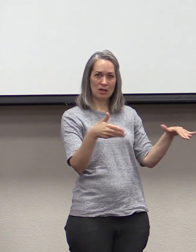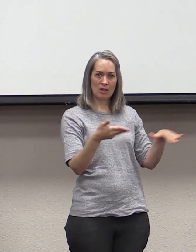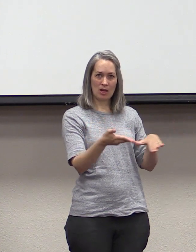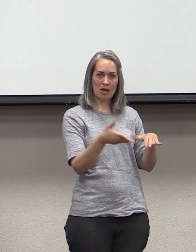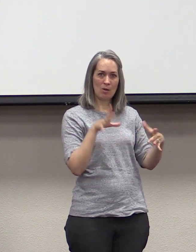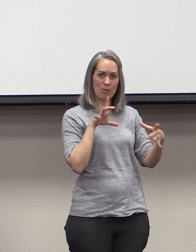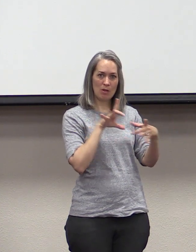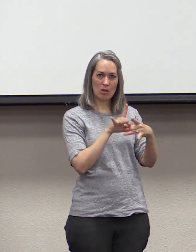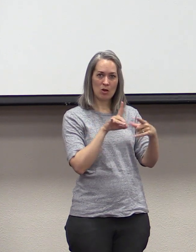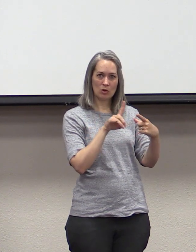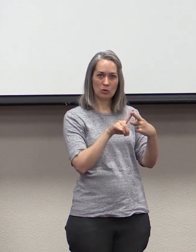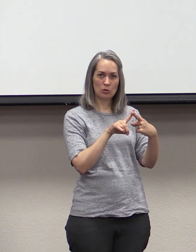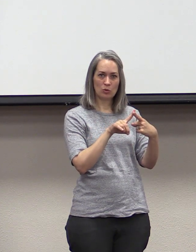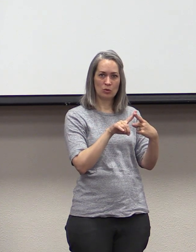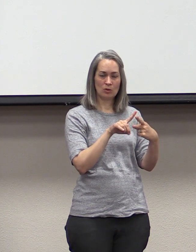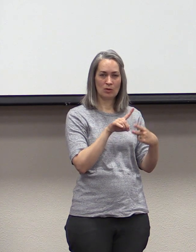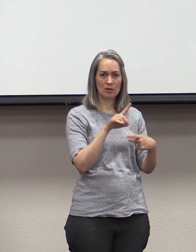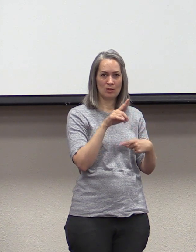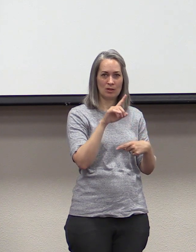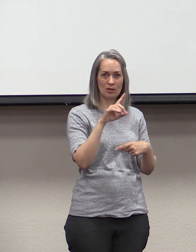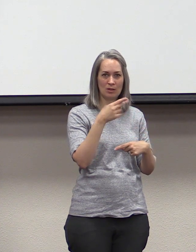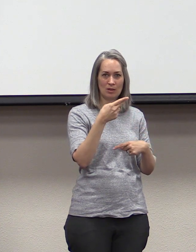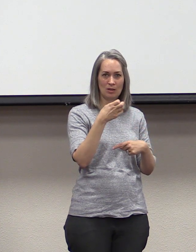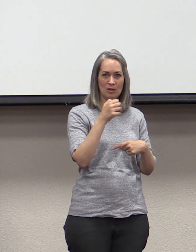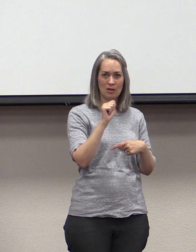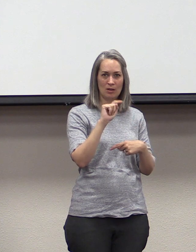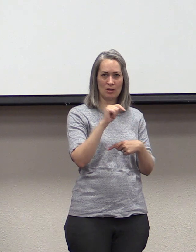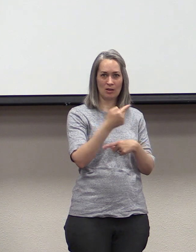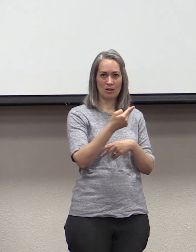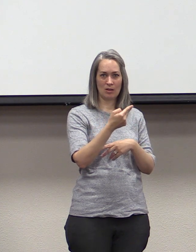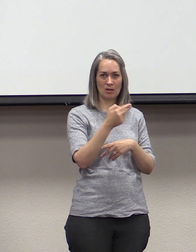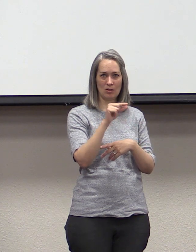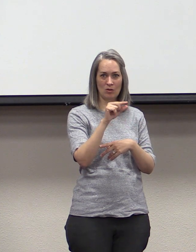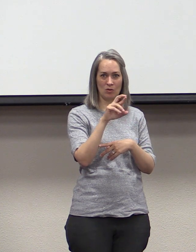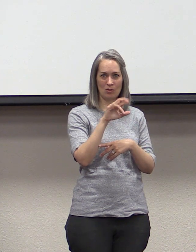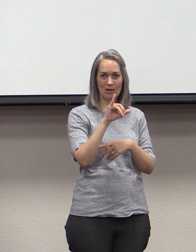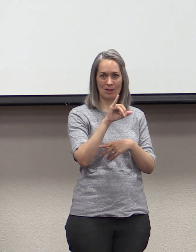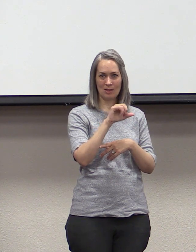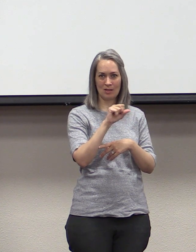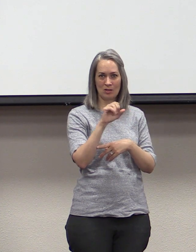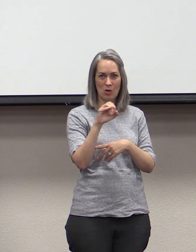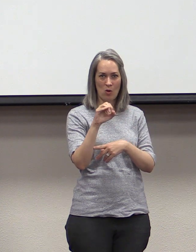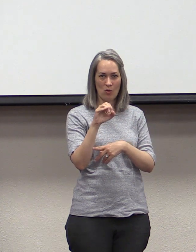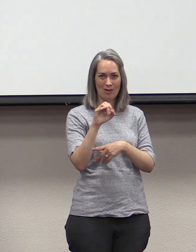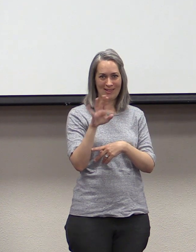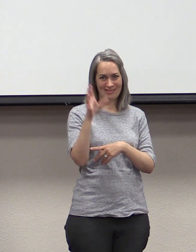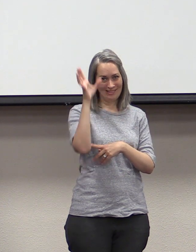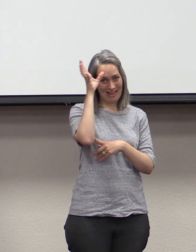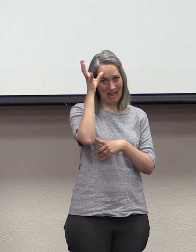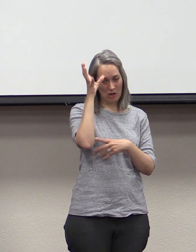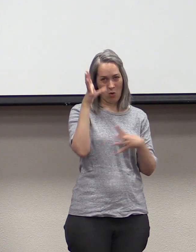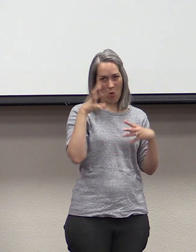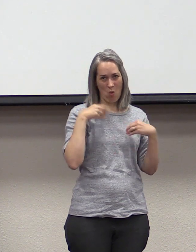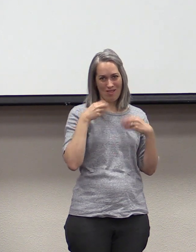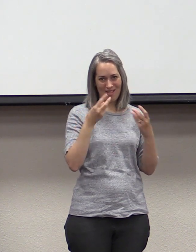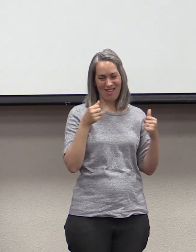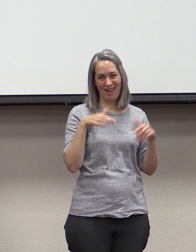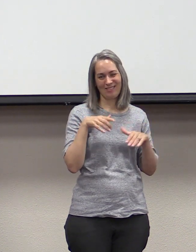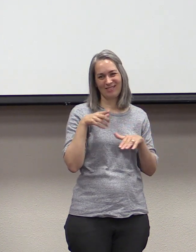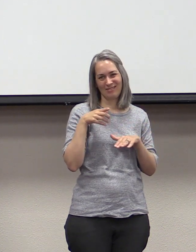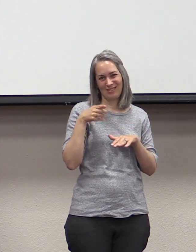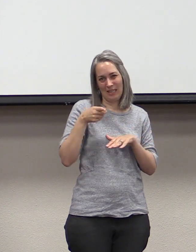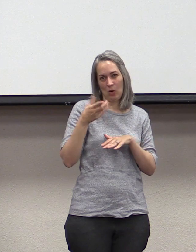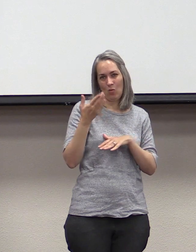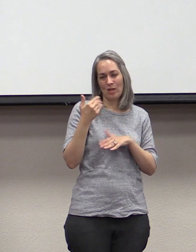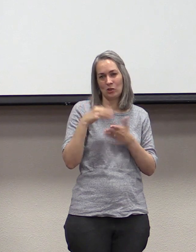Heath Grisso's father, and Heath was a student here and an aimer, and so it was kind of tied